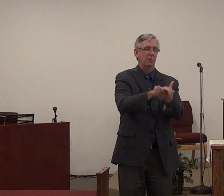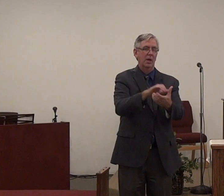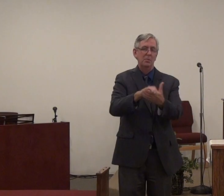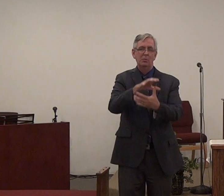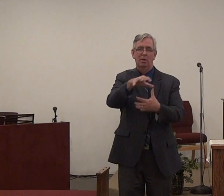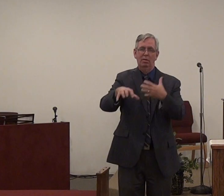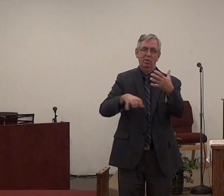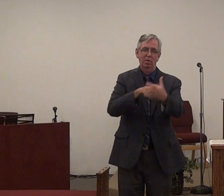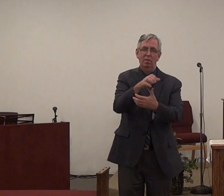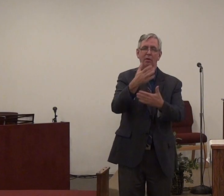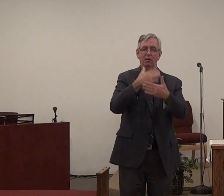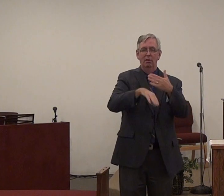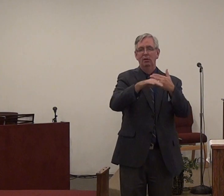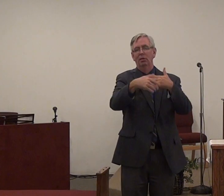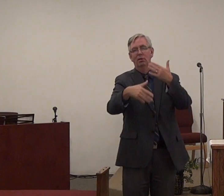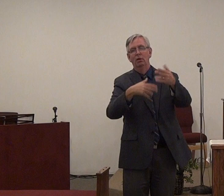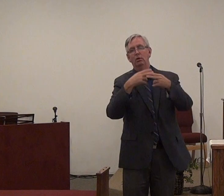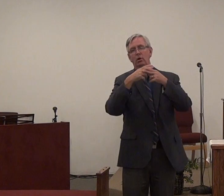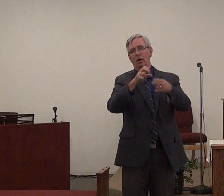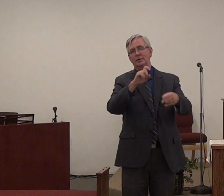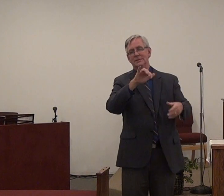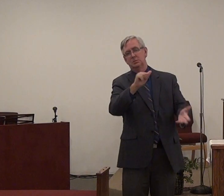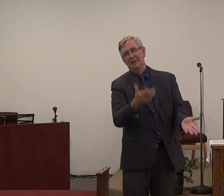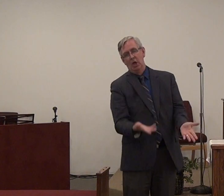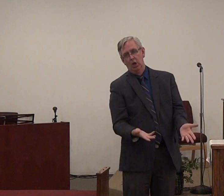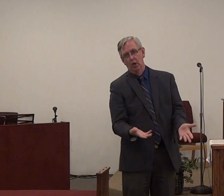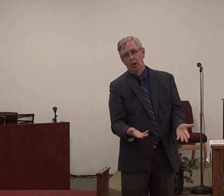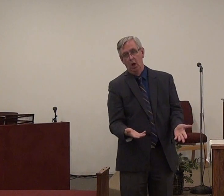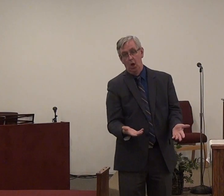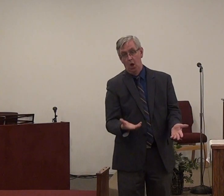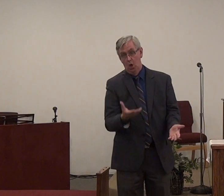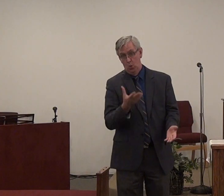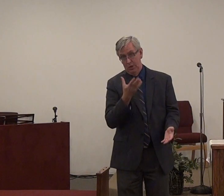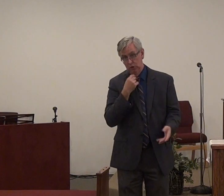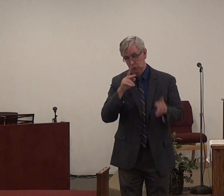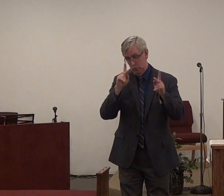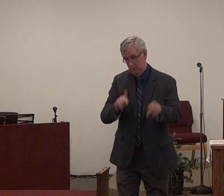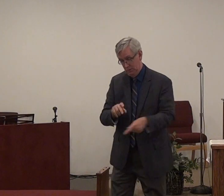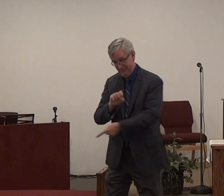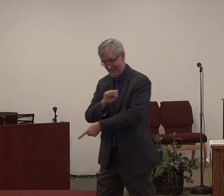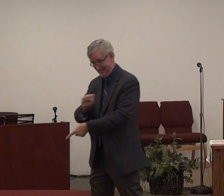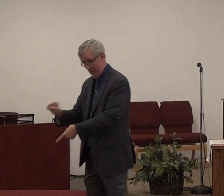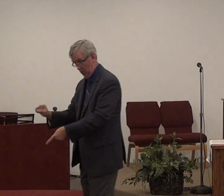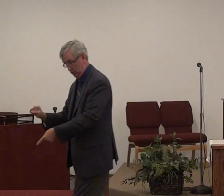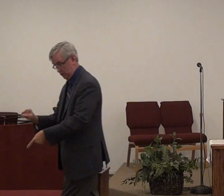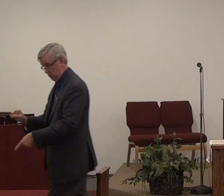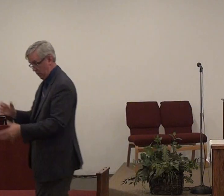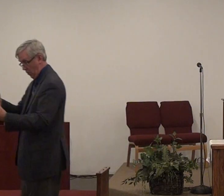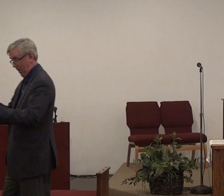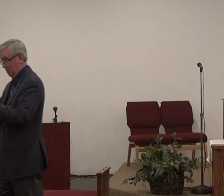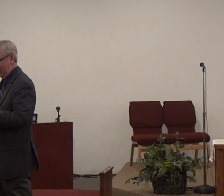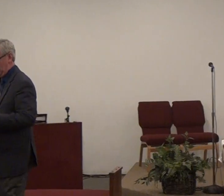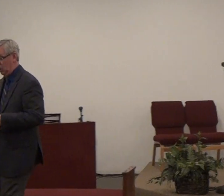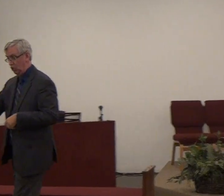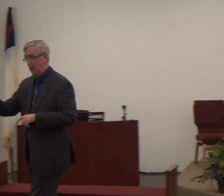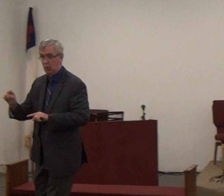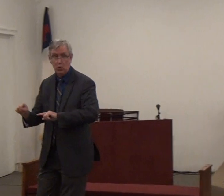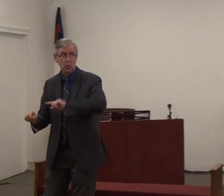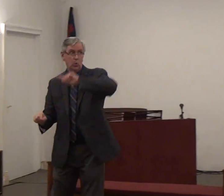Samaria was the capital of the northern kingdom. When a Jewish person needed to make a